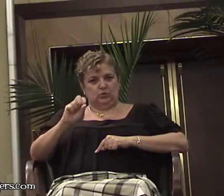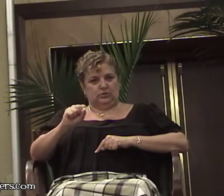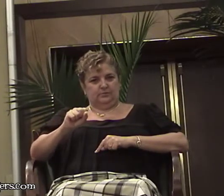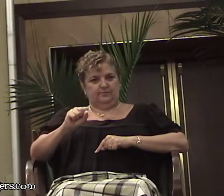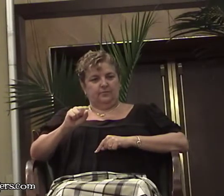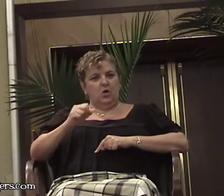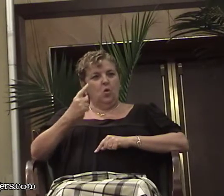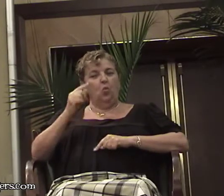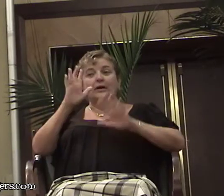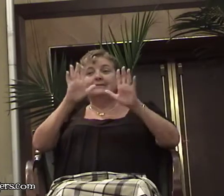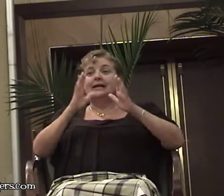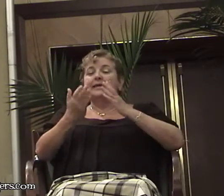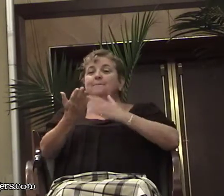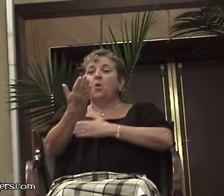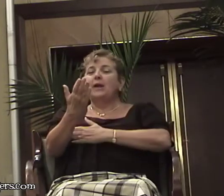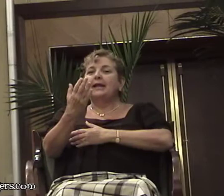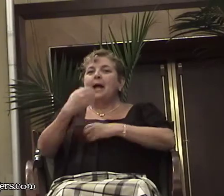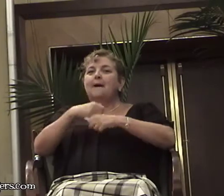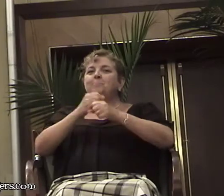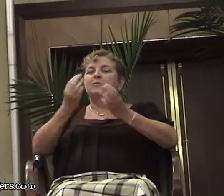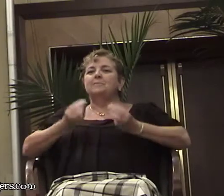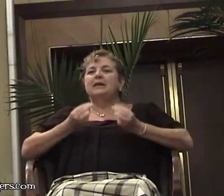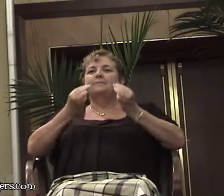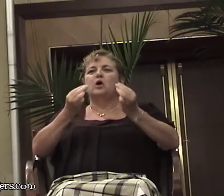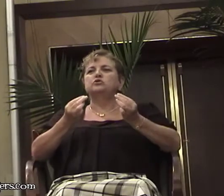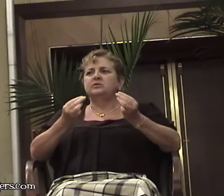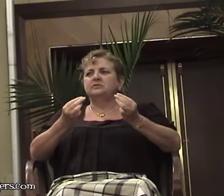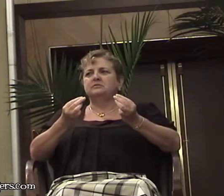motion. Definitely was for the betterment of AA. It had to be since I made it.